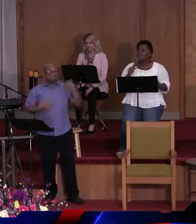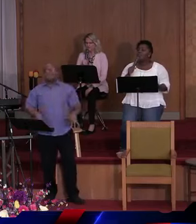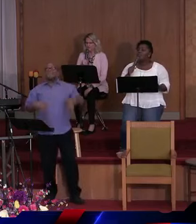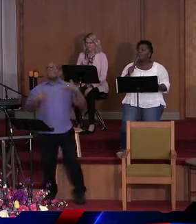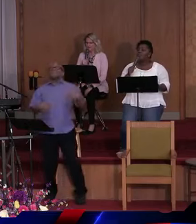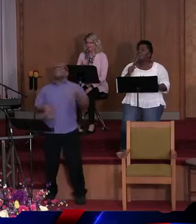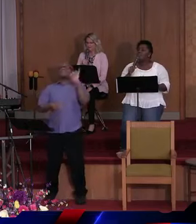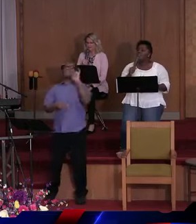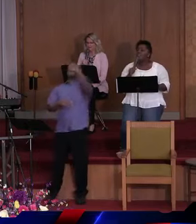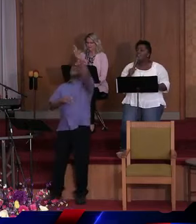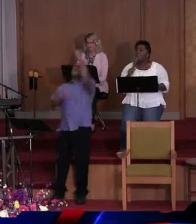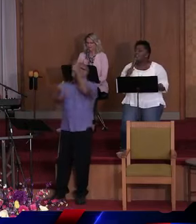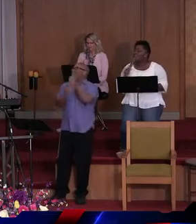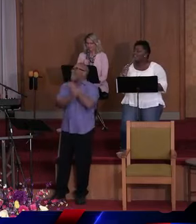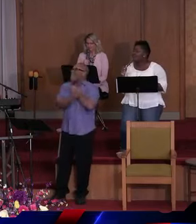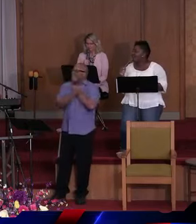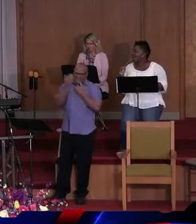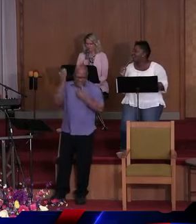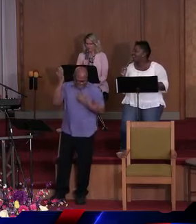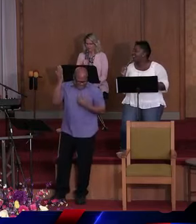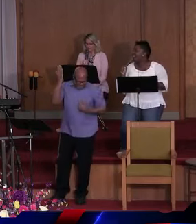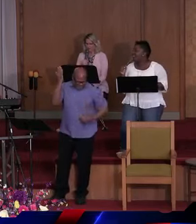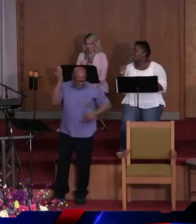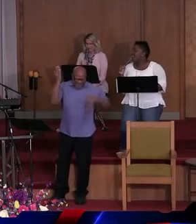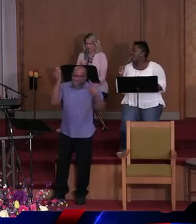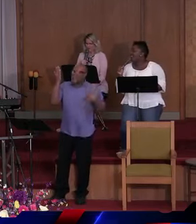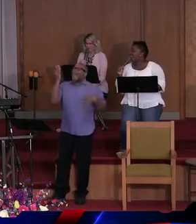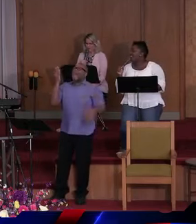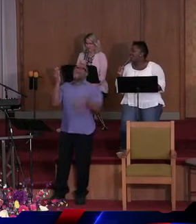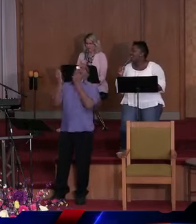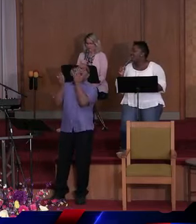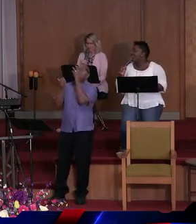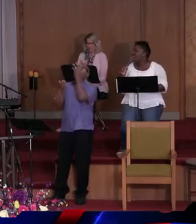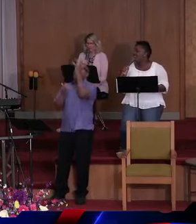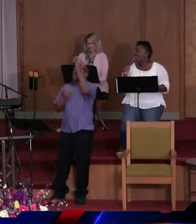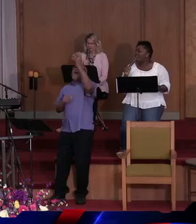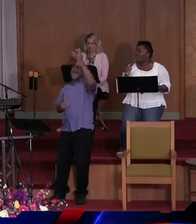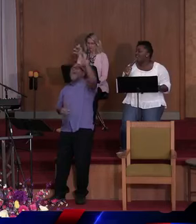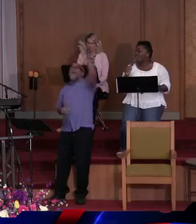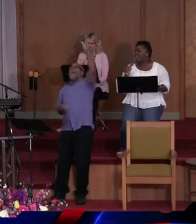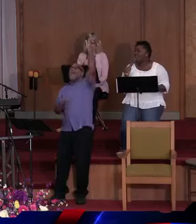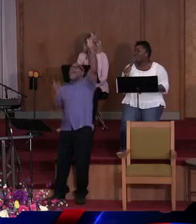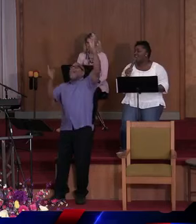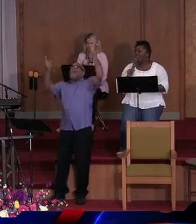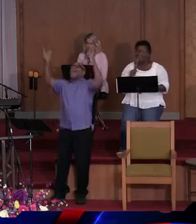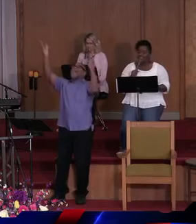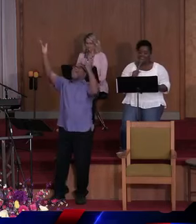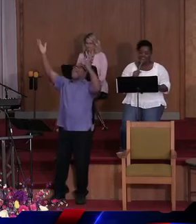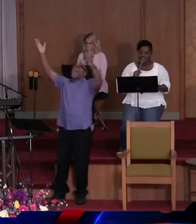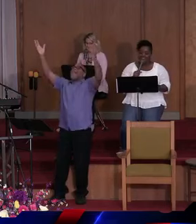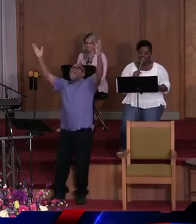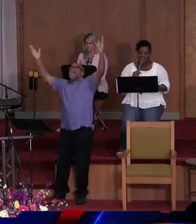That you hear me when I call. When I call.